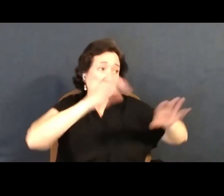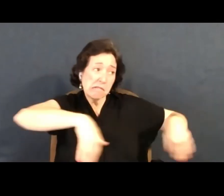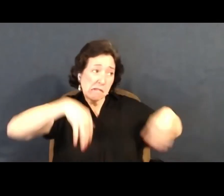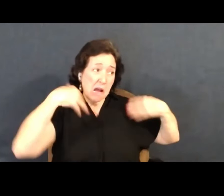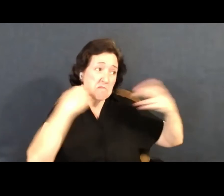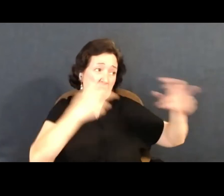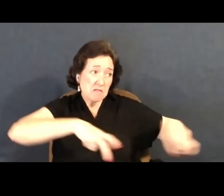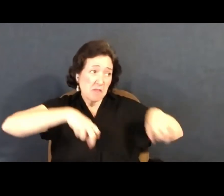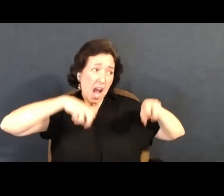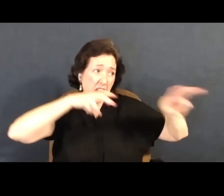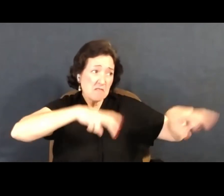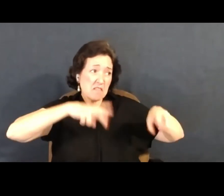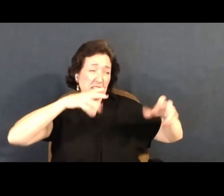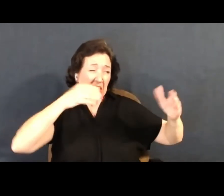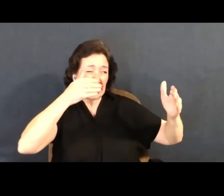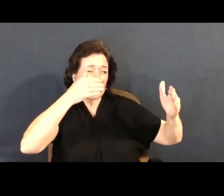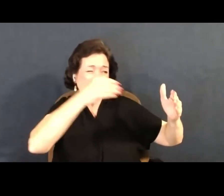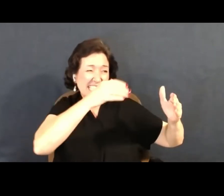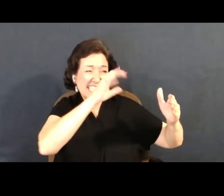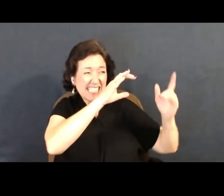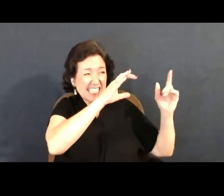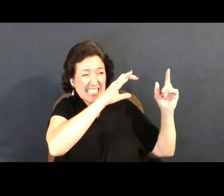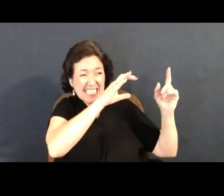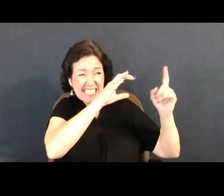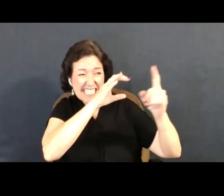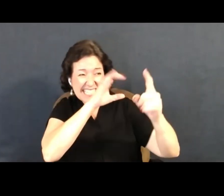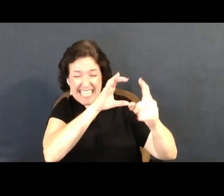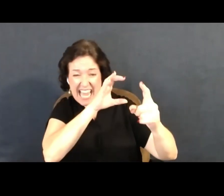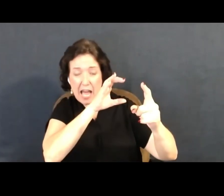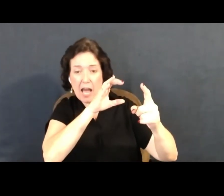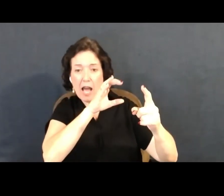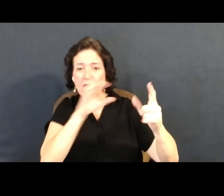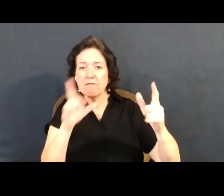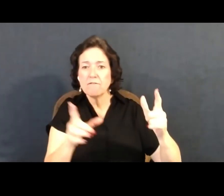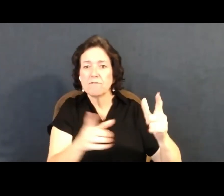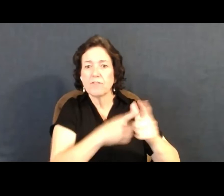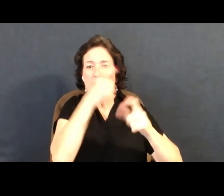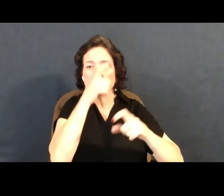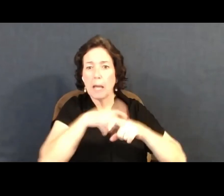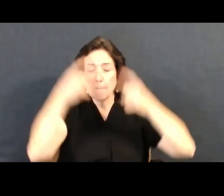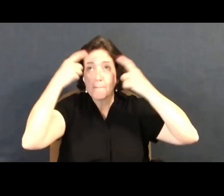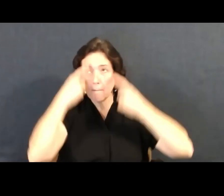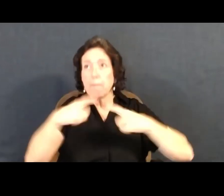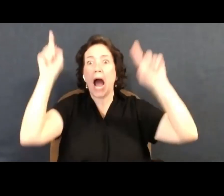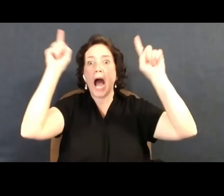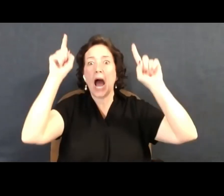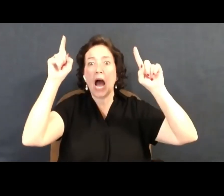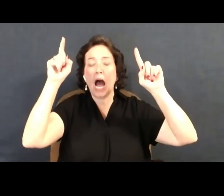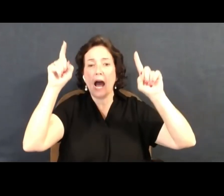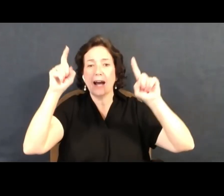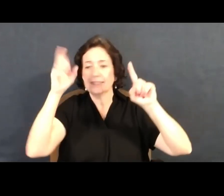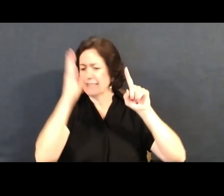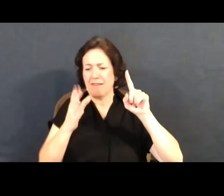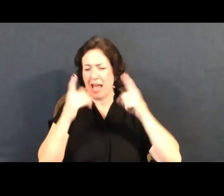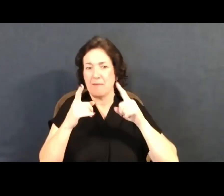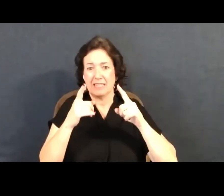there, right at point C when that tractor got to point C. And for the first time in his life, at a point he'd never been at before,